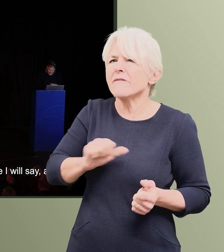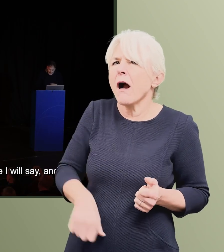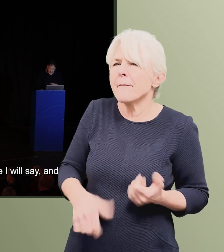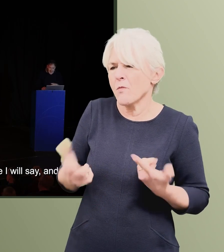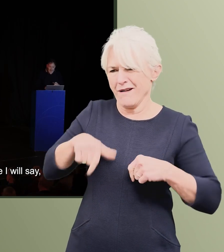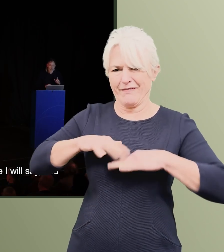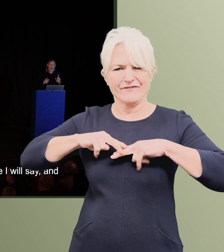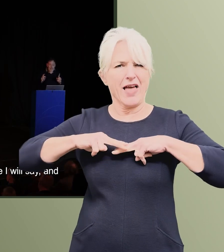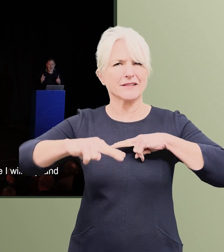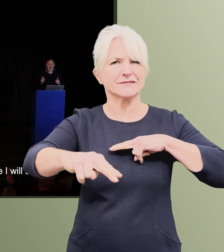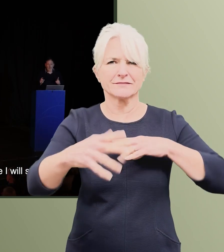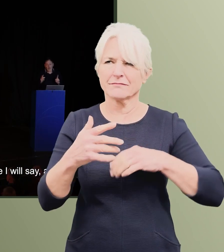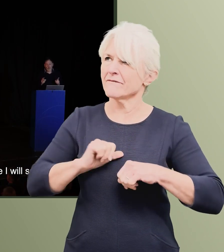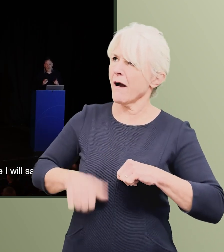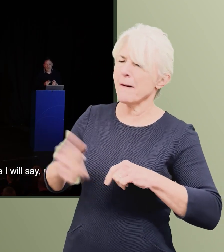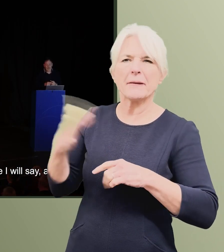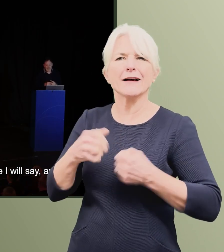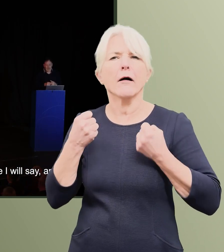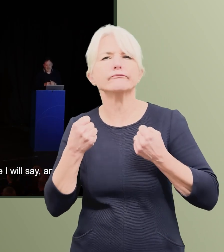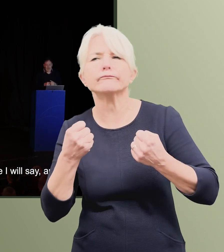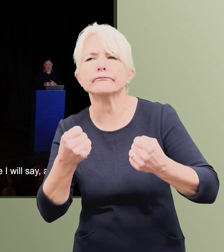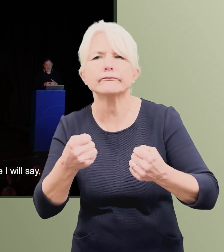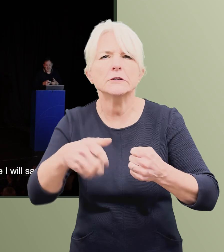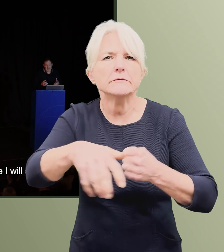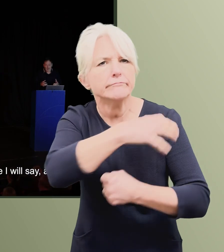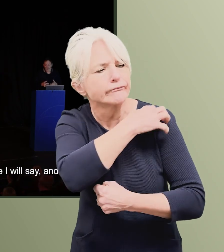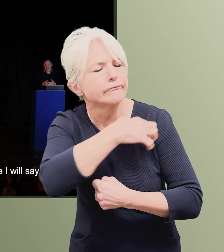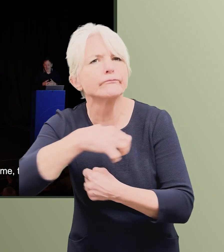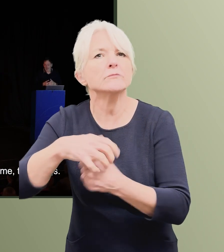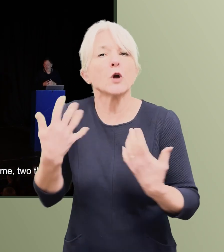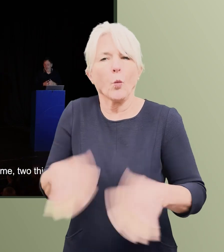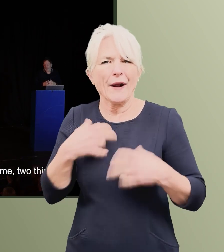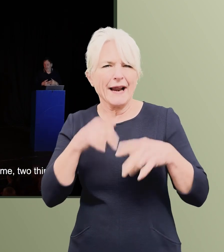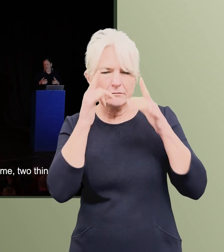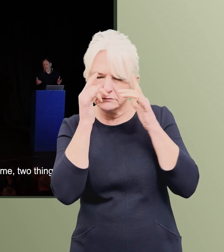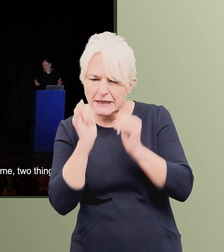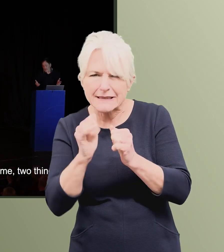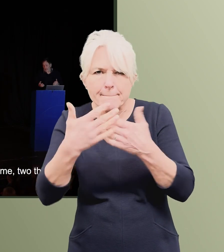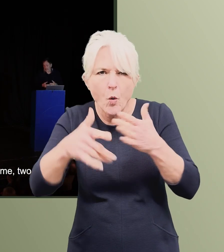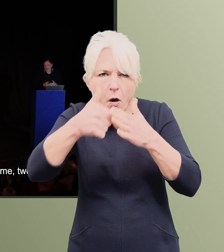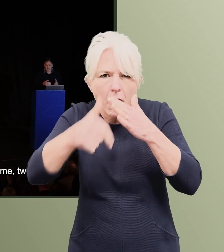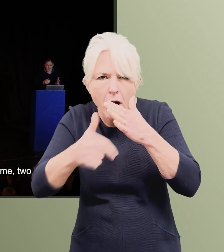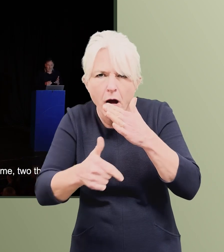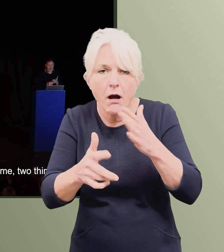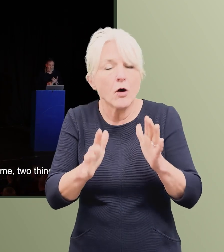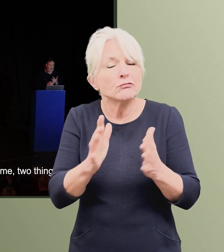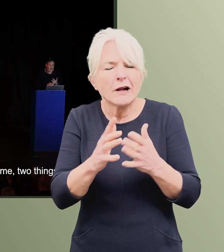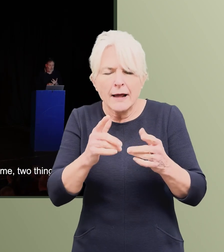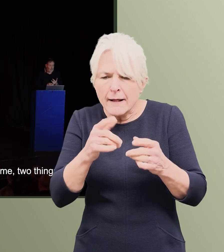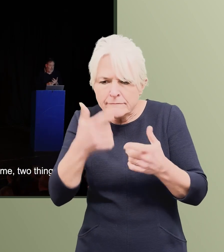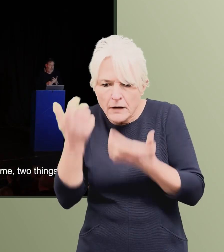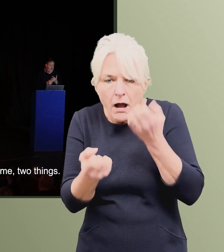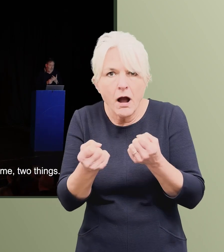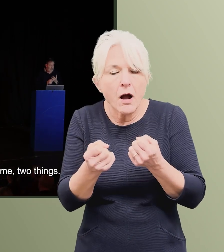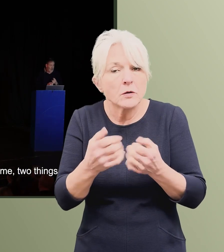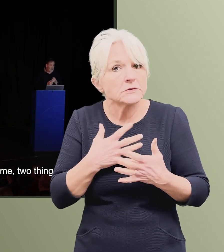Now, one big rule I will say, and again, I think nearly all the people who have spoken today will probably agree with me, two things. First